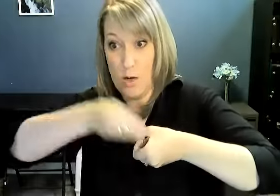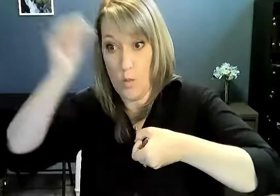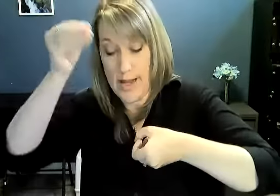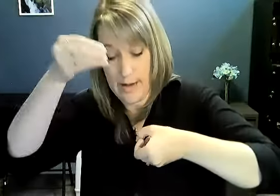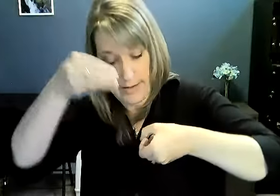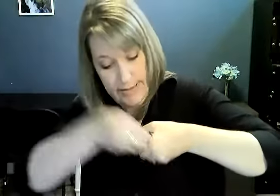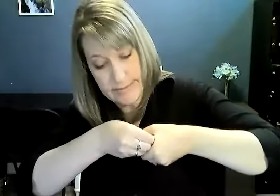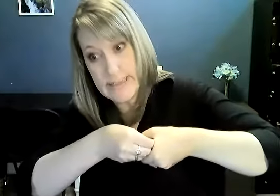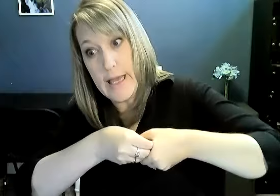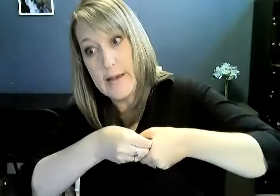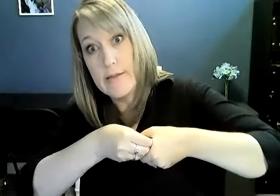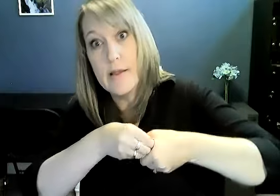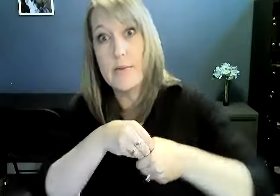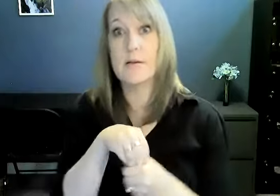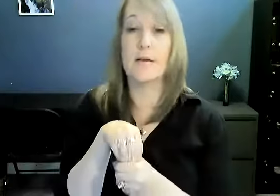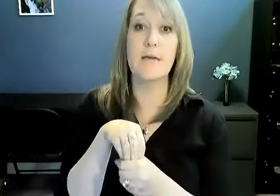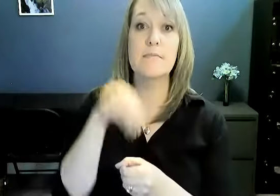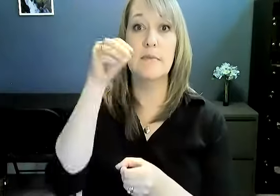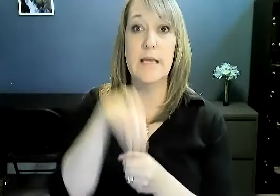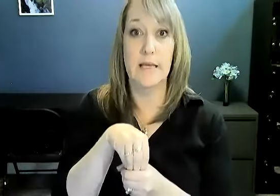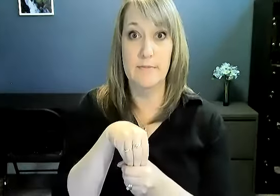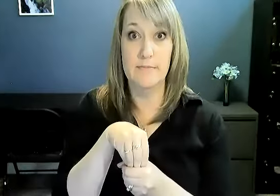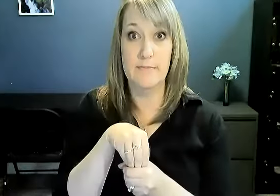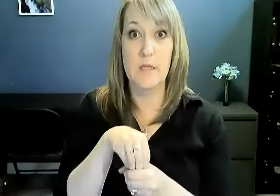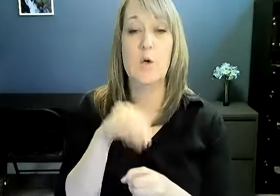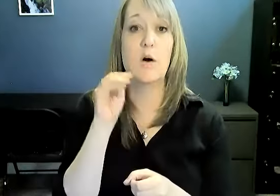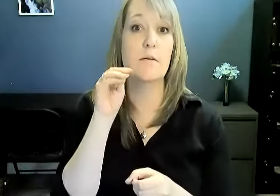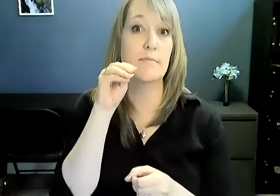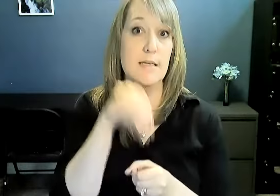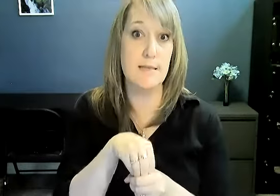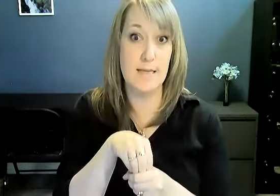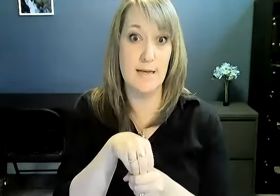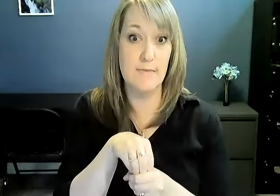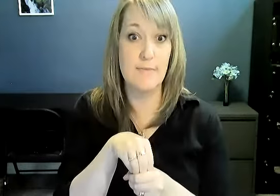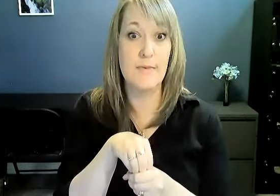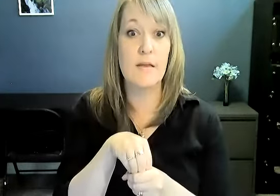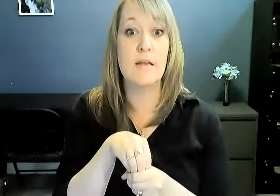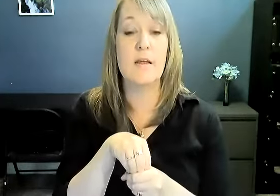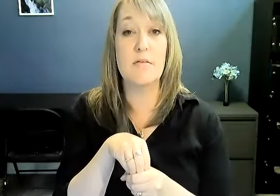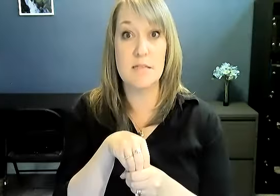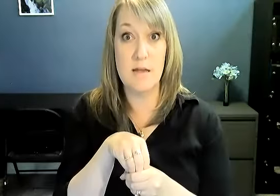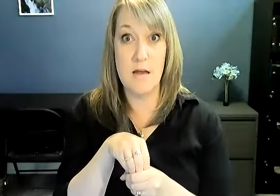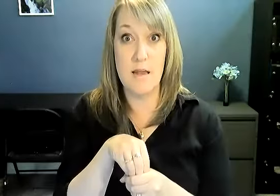one hand inside the other one, okay? In or inside. Now this sign